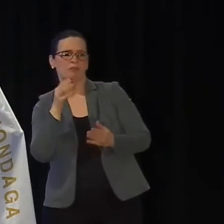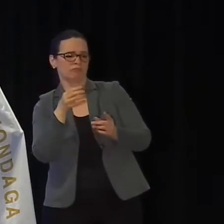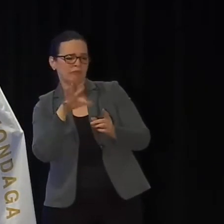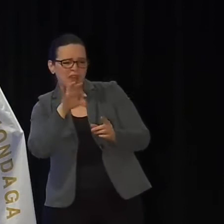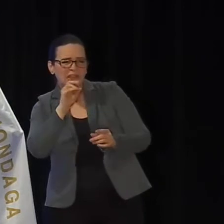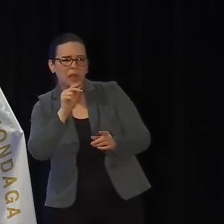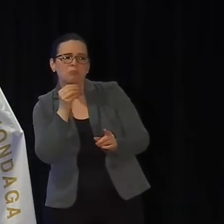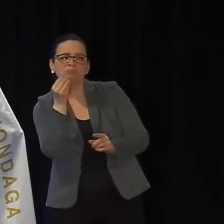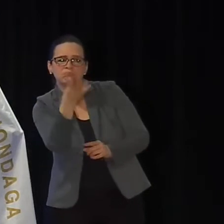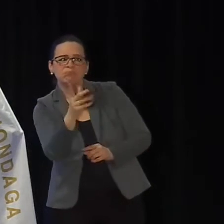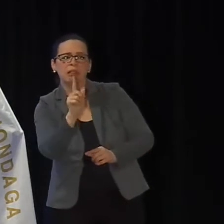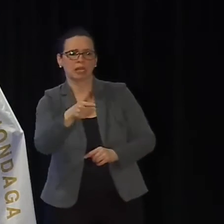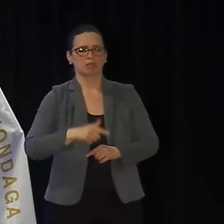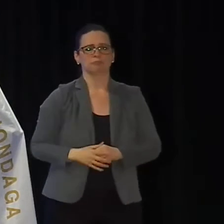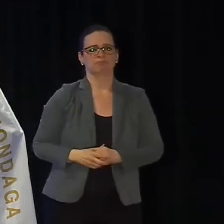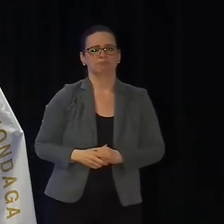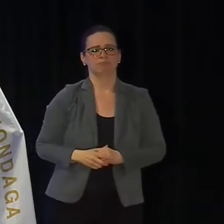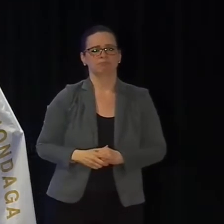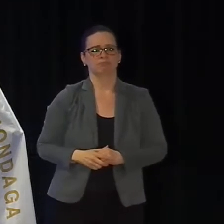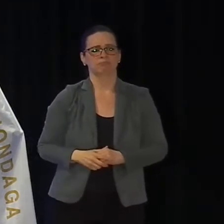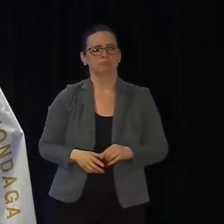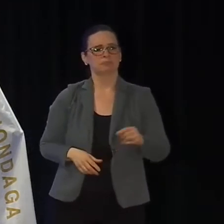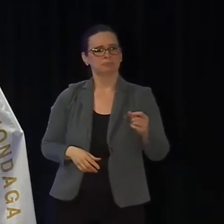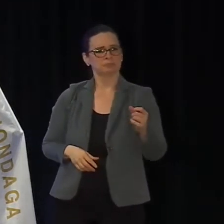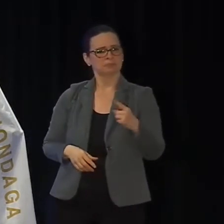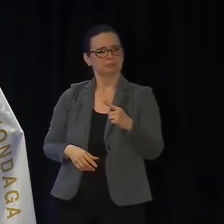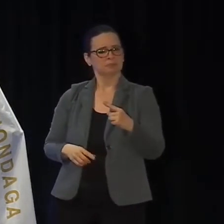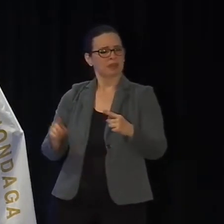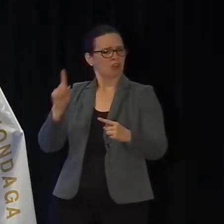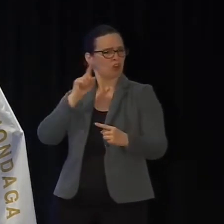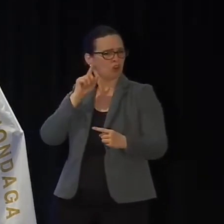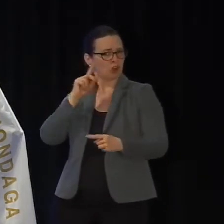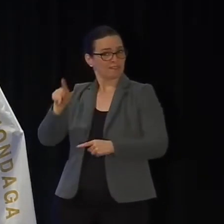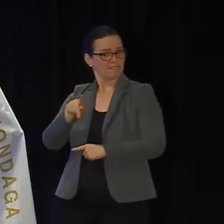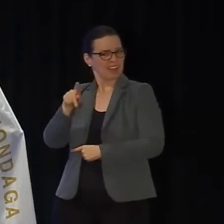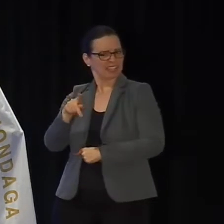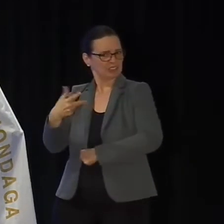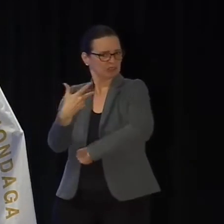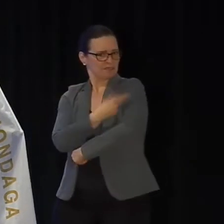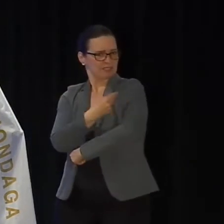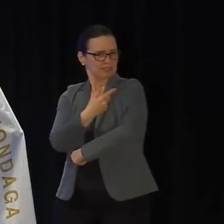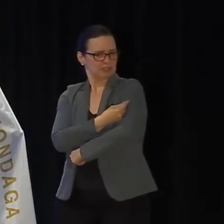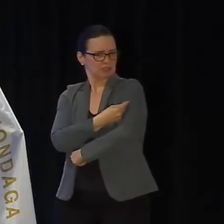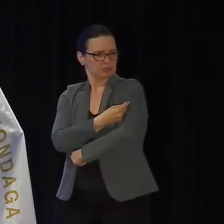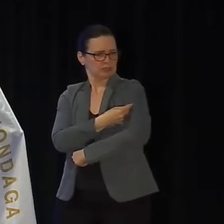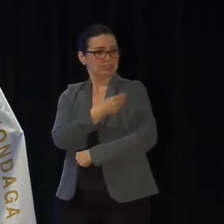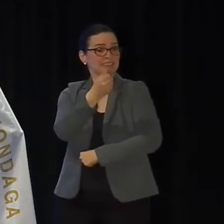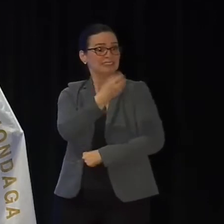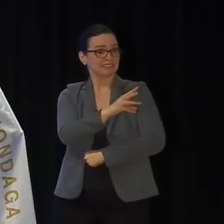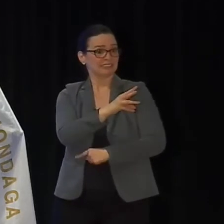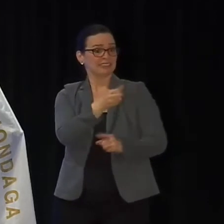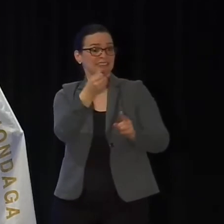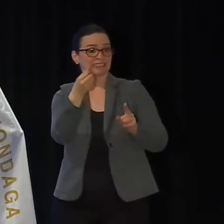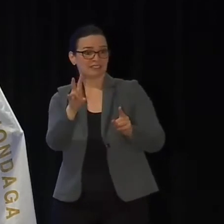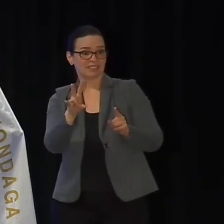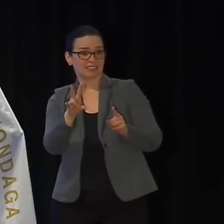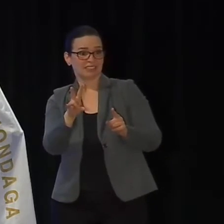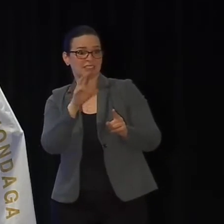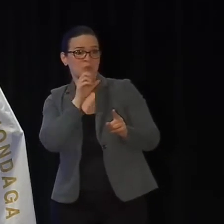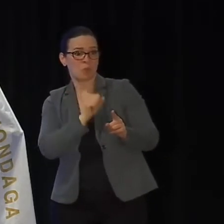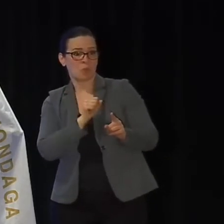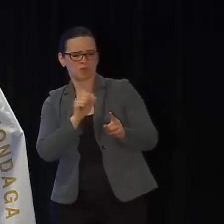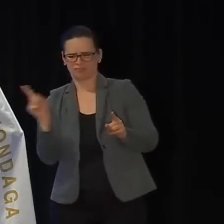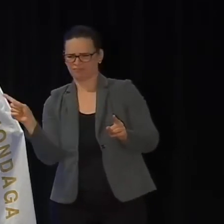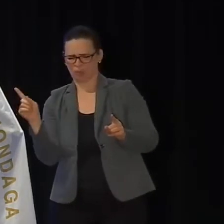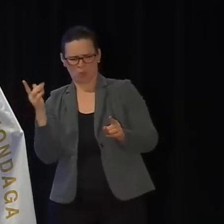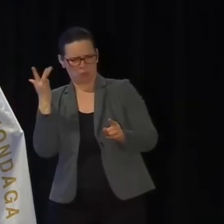16 and 17-year-olds. How do you change your registration system, your operation, to ensure